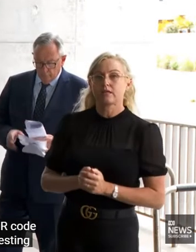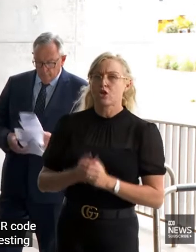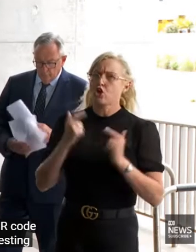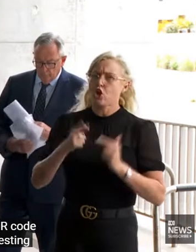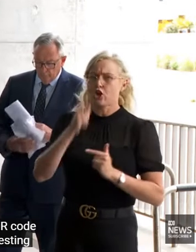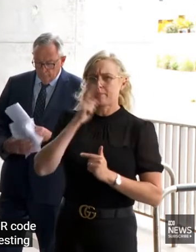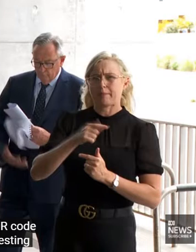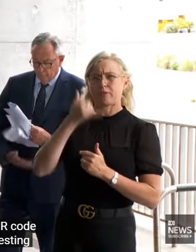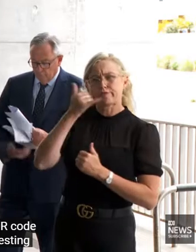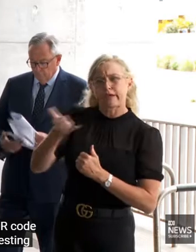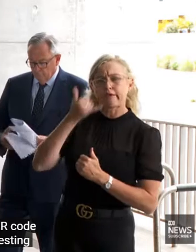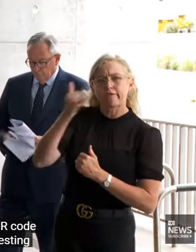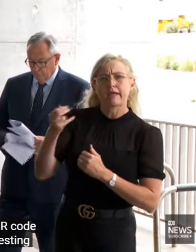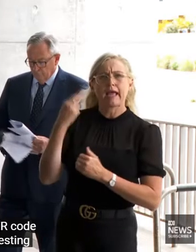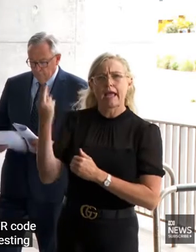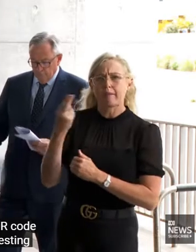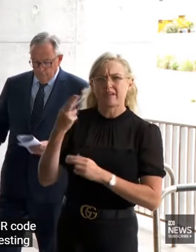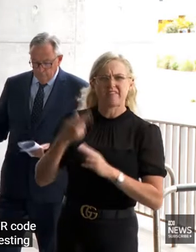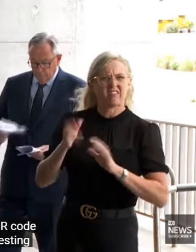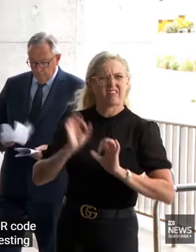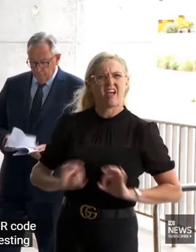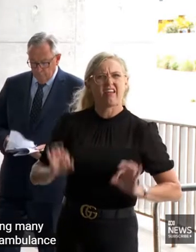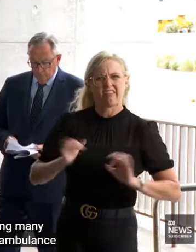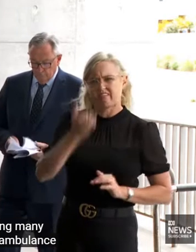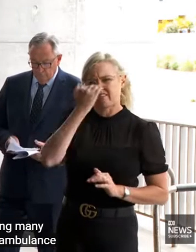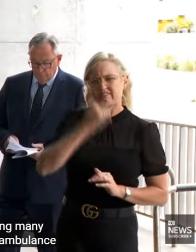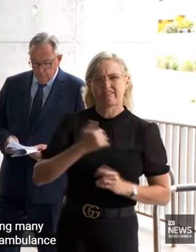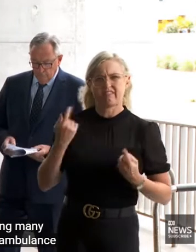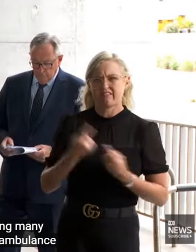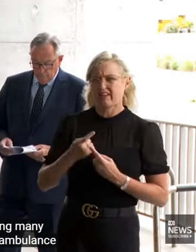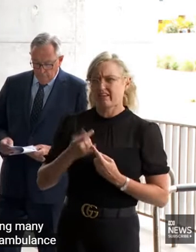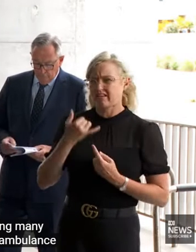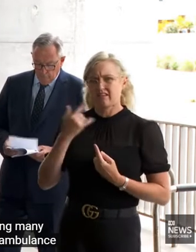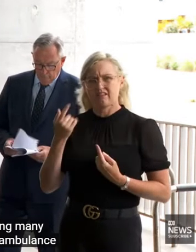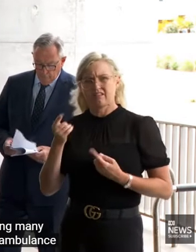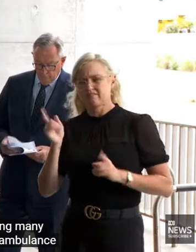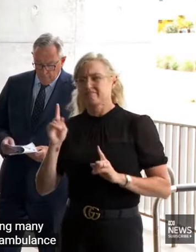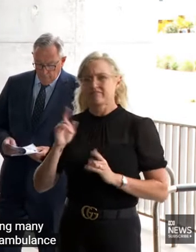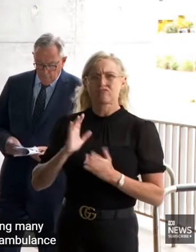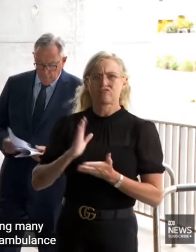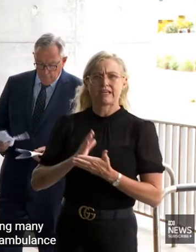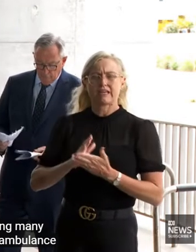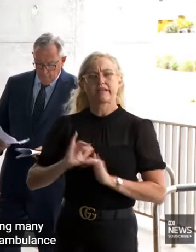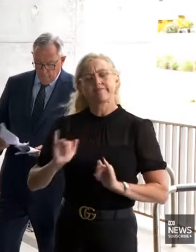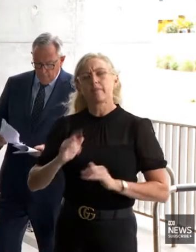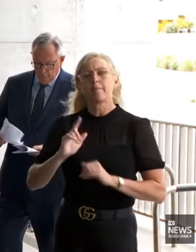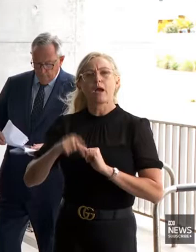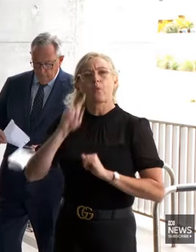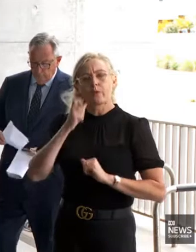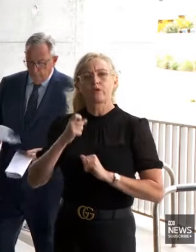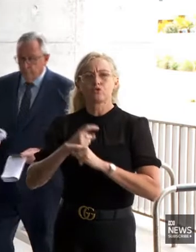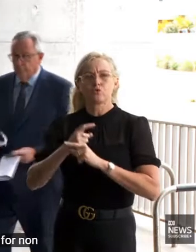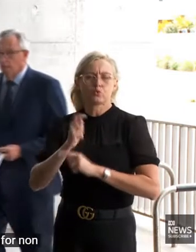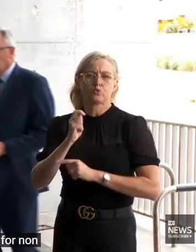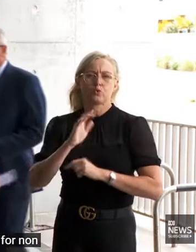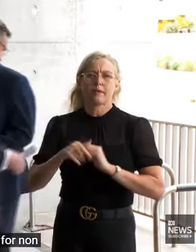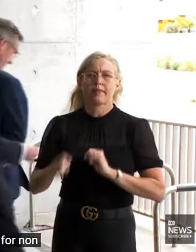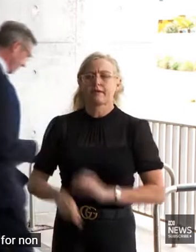contacting our ambulance service for non-urgent medical matters, and New South Wales Ambulance will speak to that.